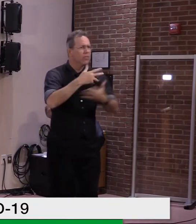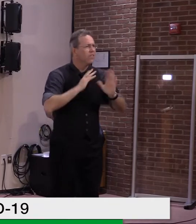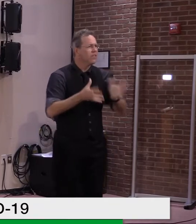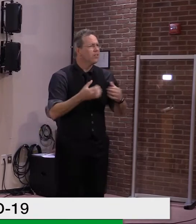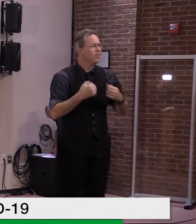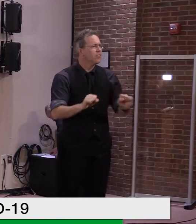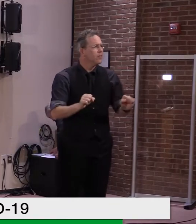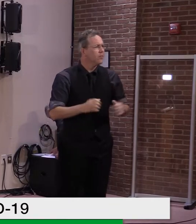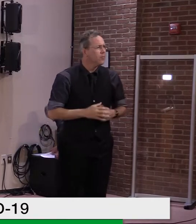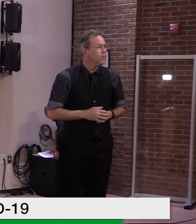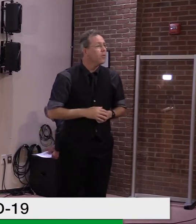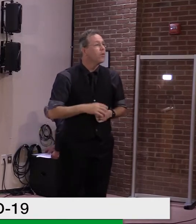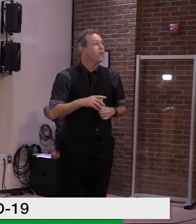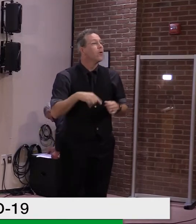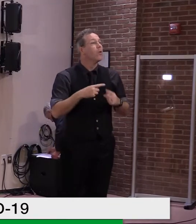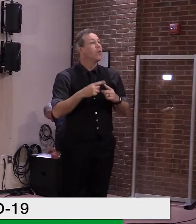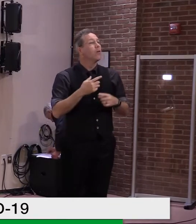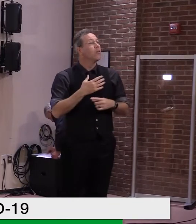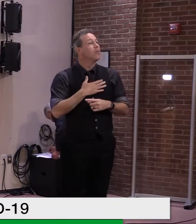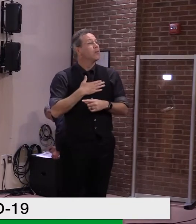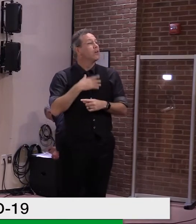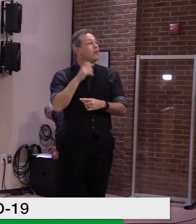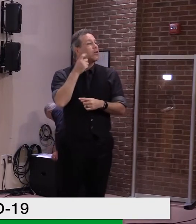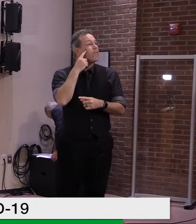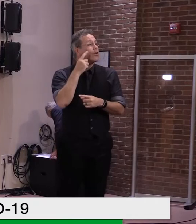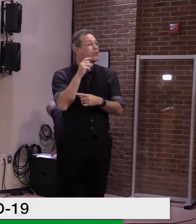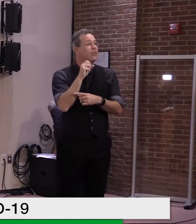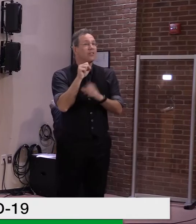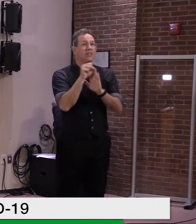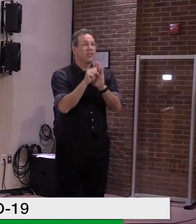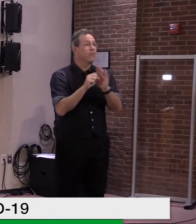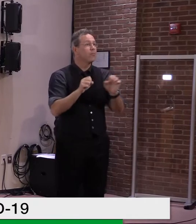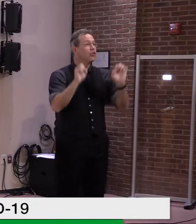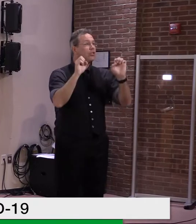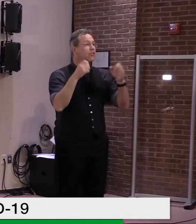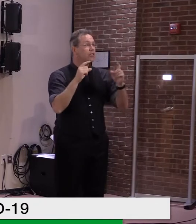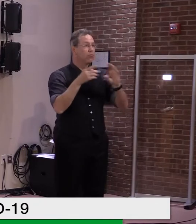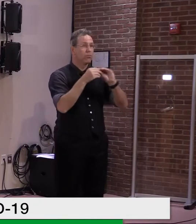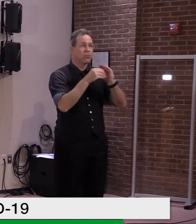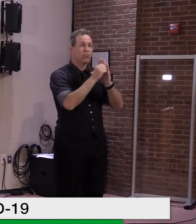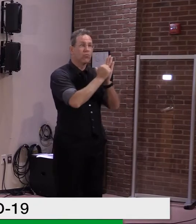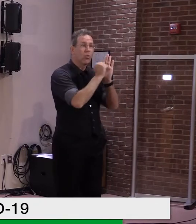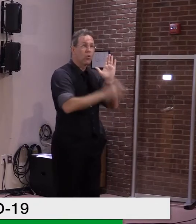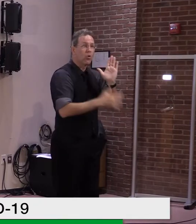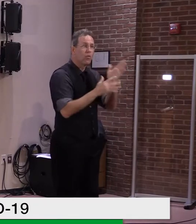and all restrictions are lifted, that means for those communities as well.